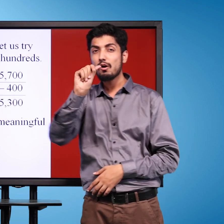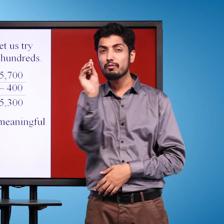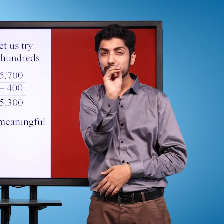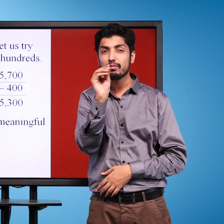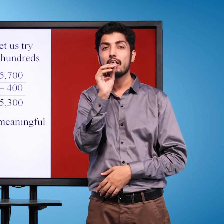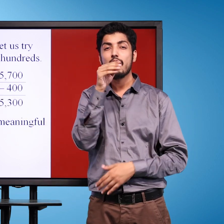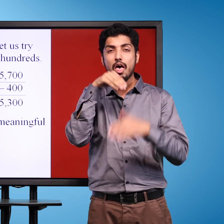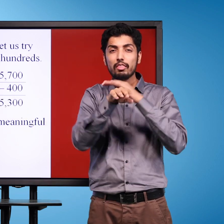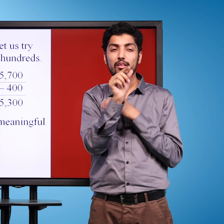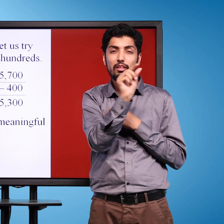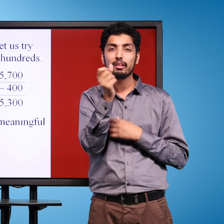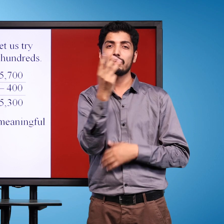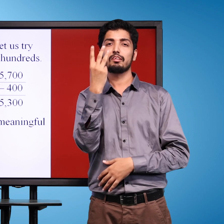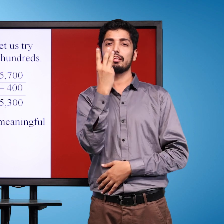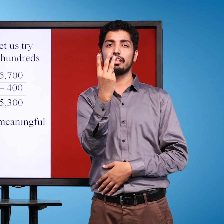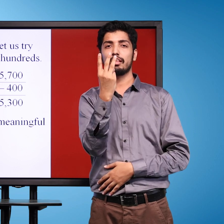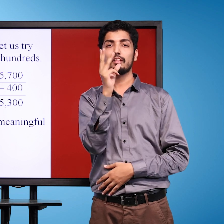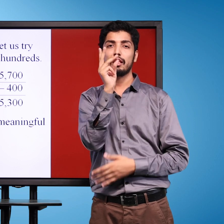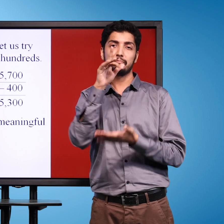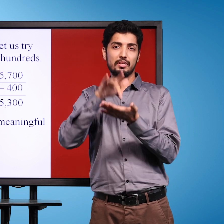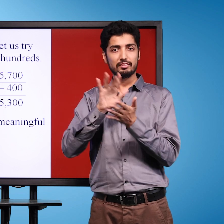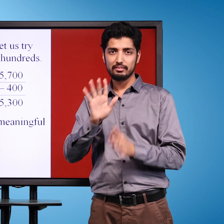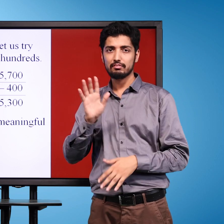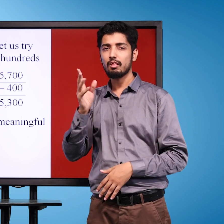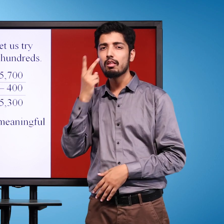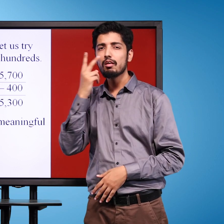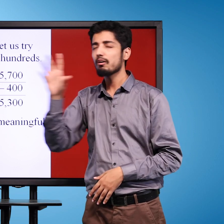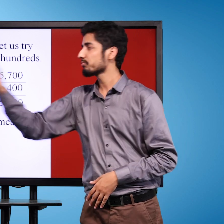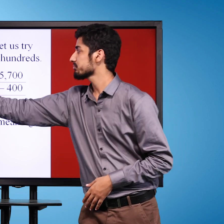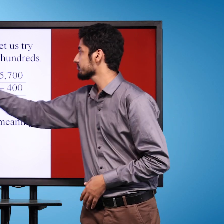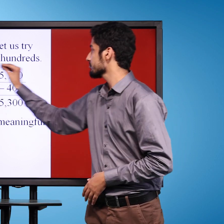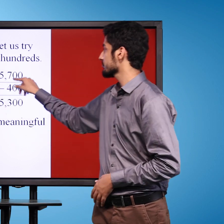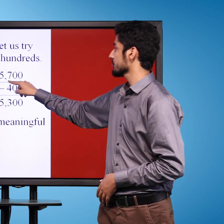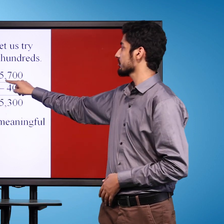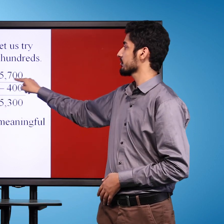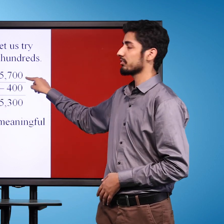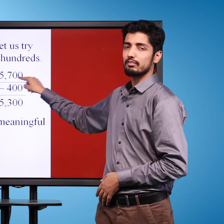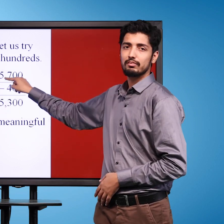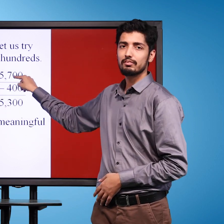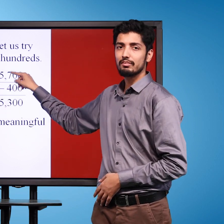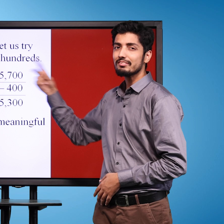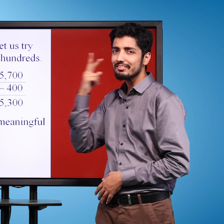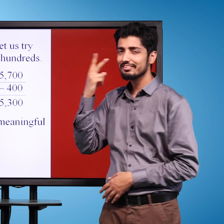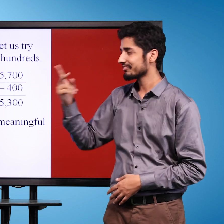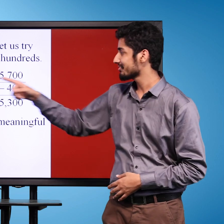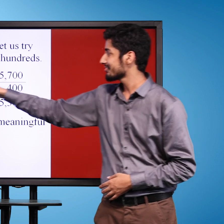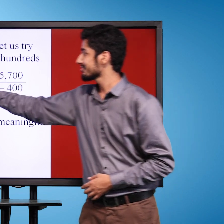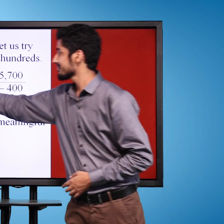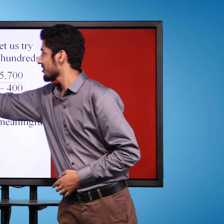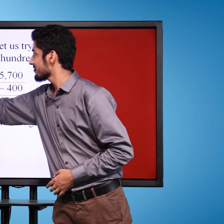is equal to 5,300. This is a better and more meaningful estimate.